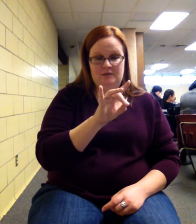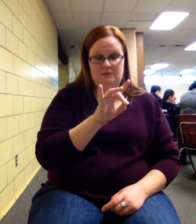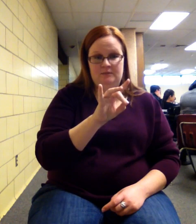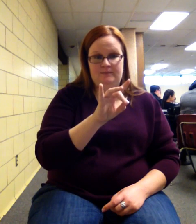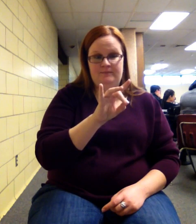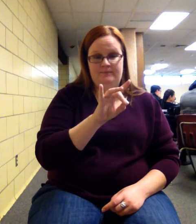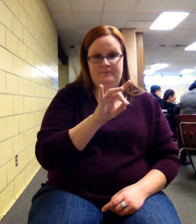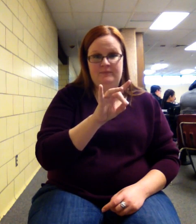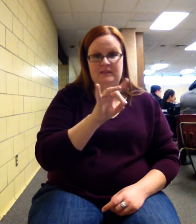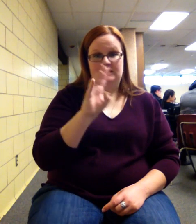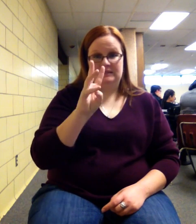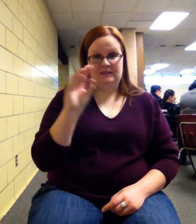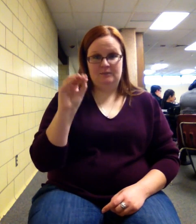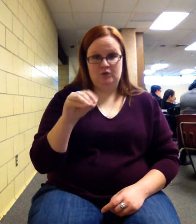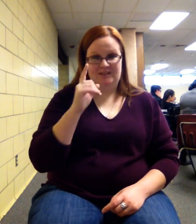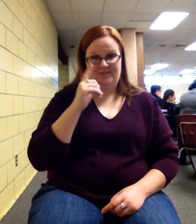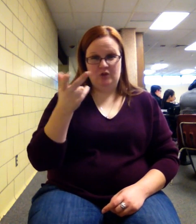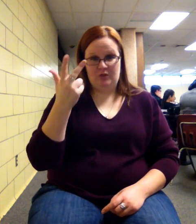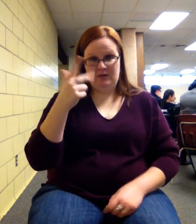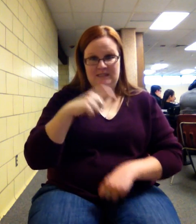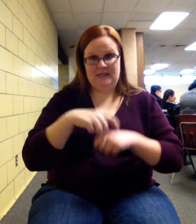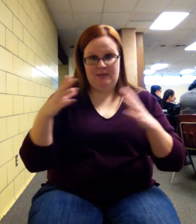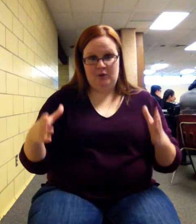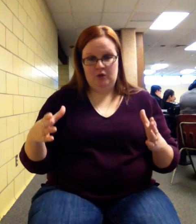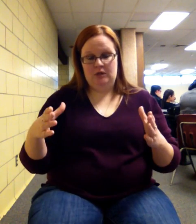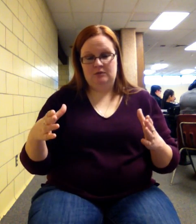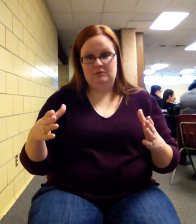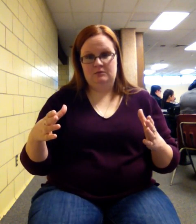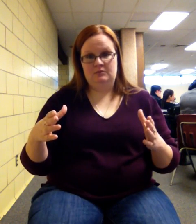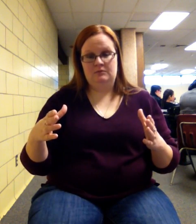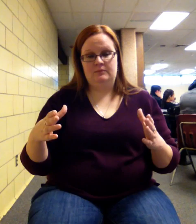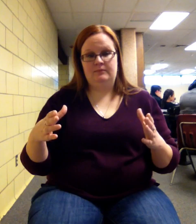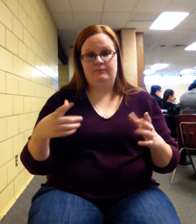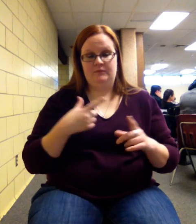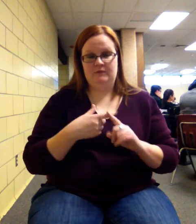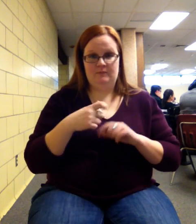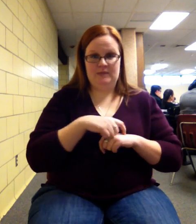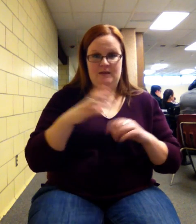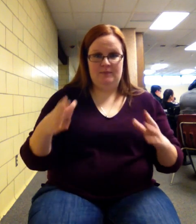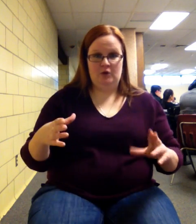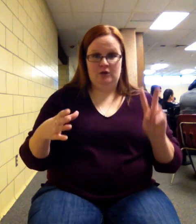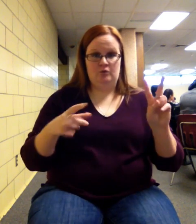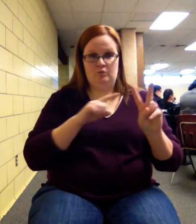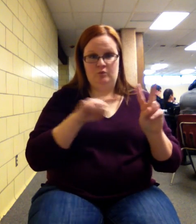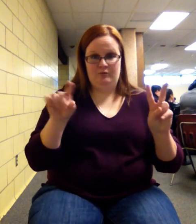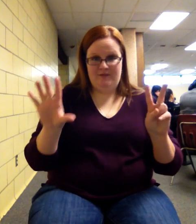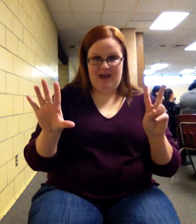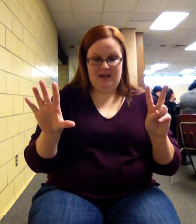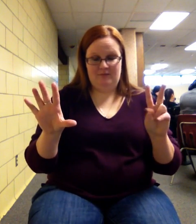had it at 6% for 3 periods, going from time period 2 to 5. Or you could